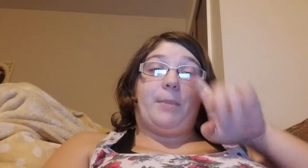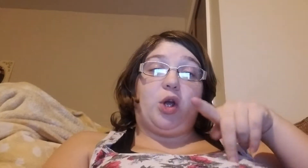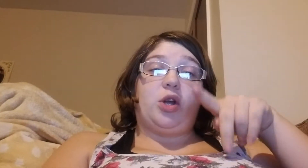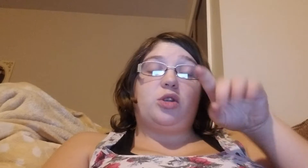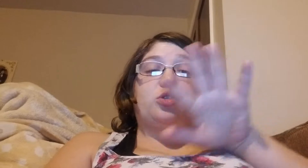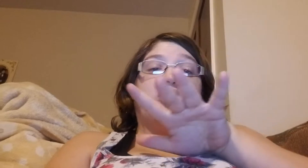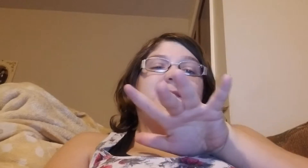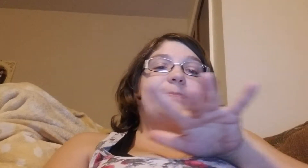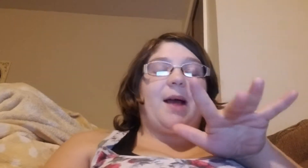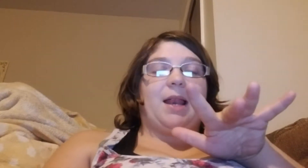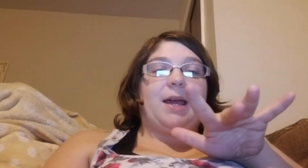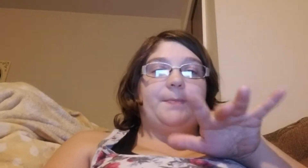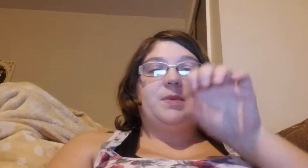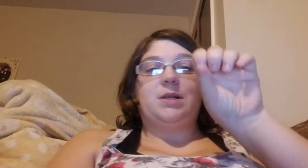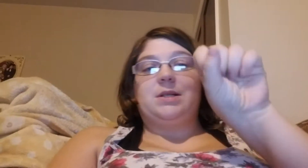September. So you spell it